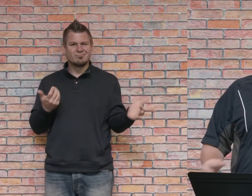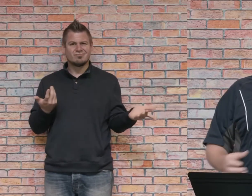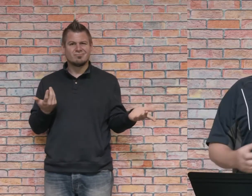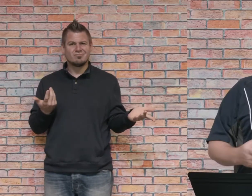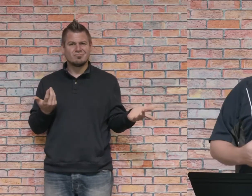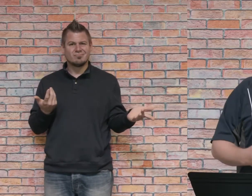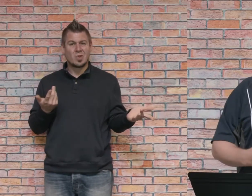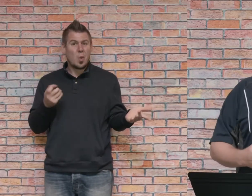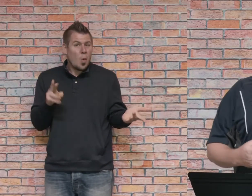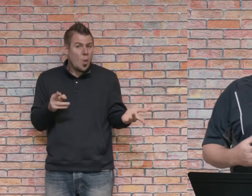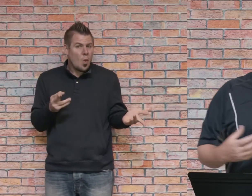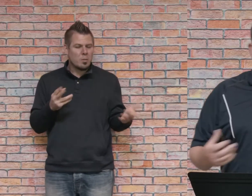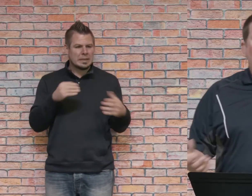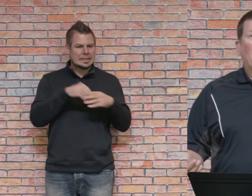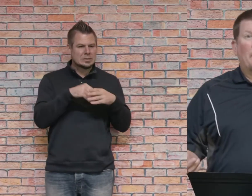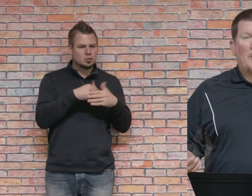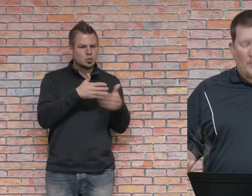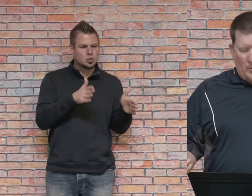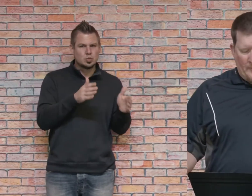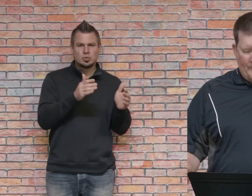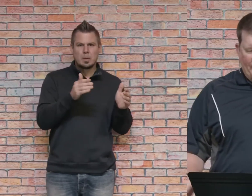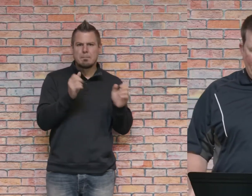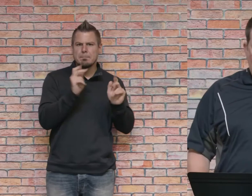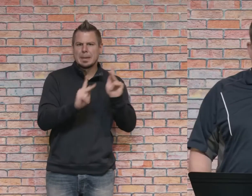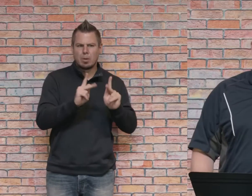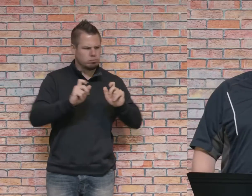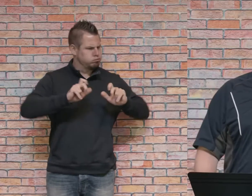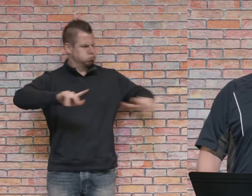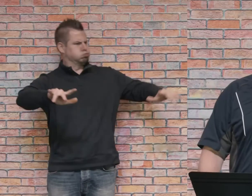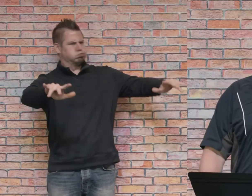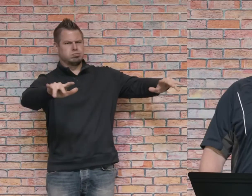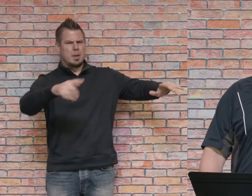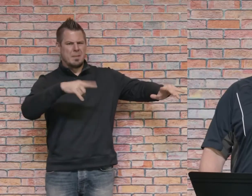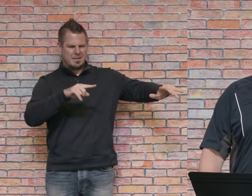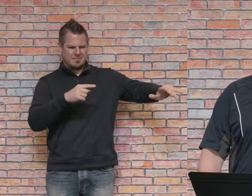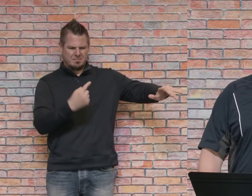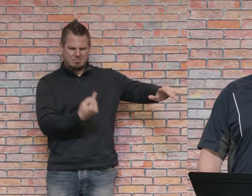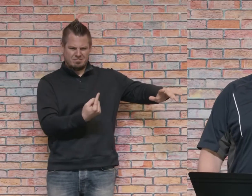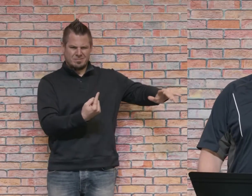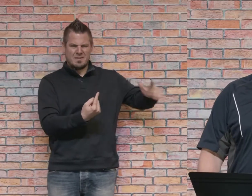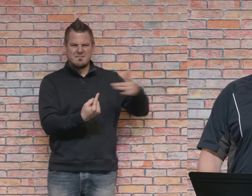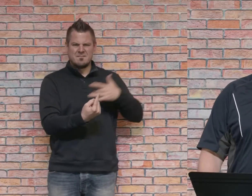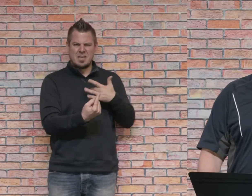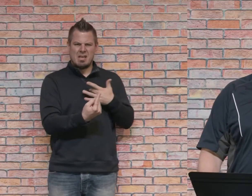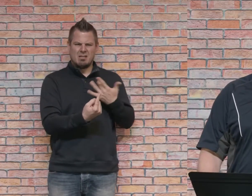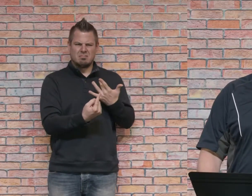maybe have you ever been in a room that's full of people and yet you feel completely alone?